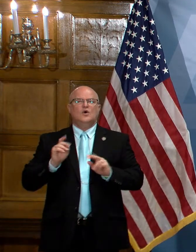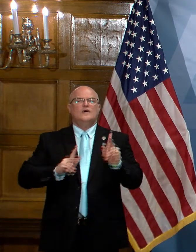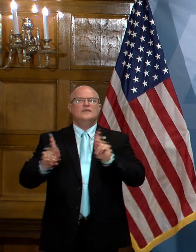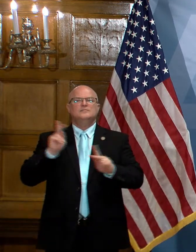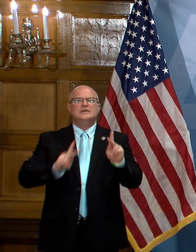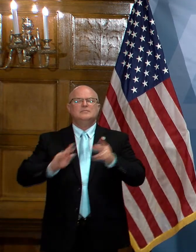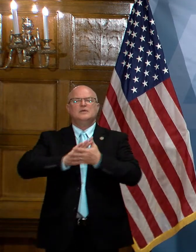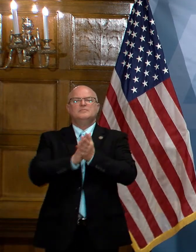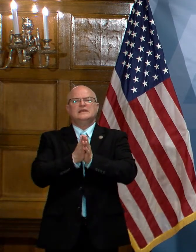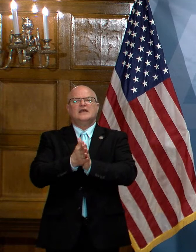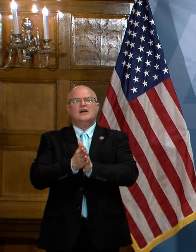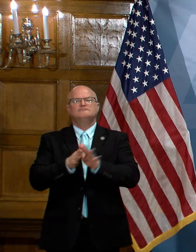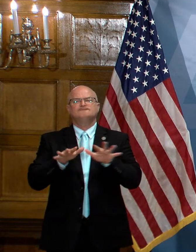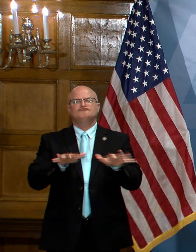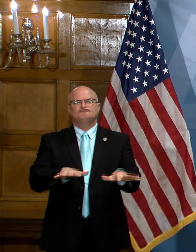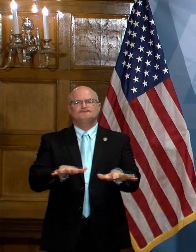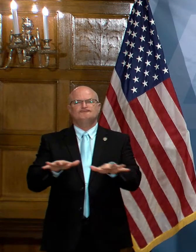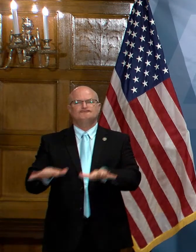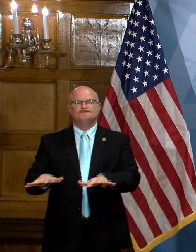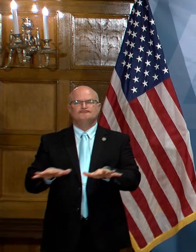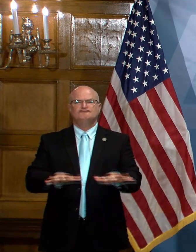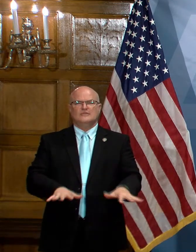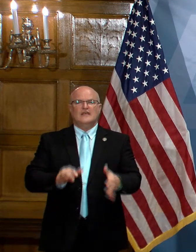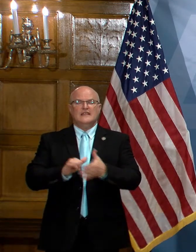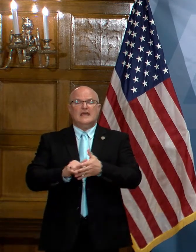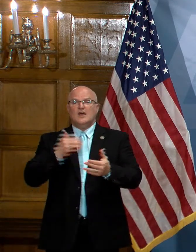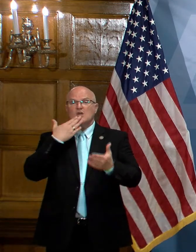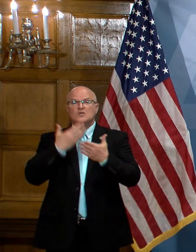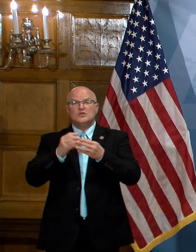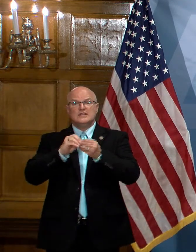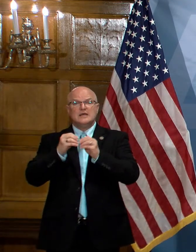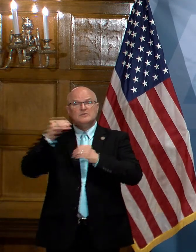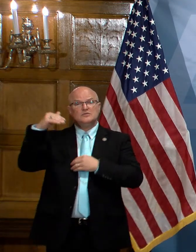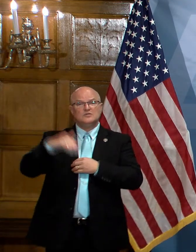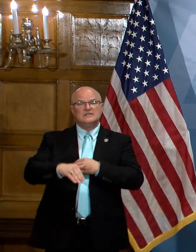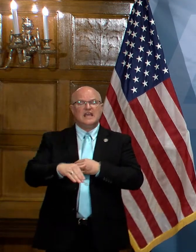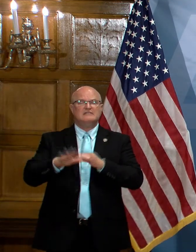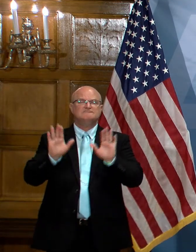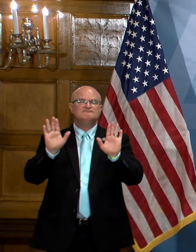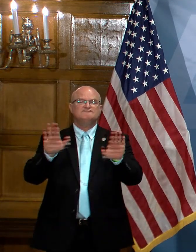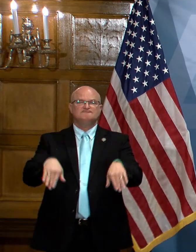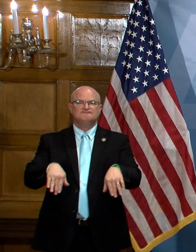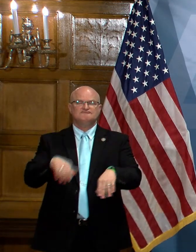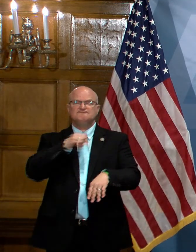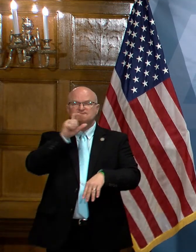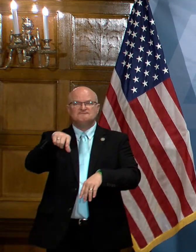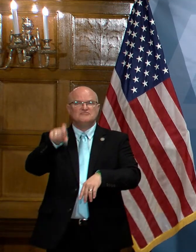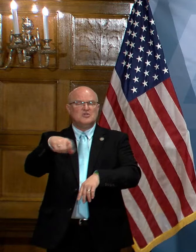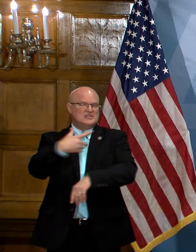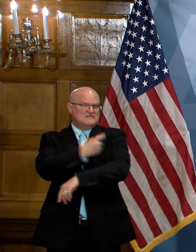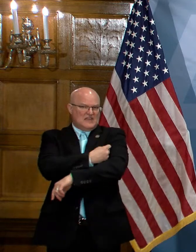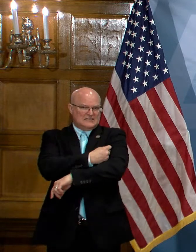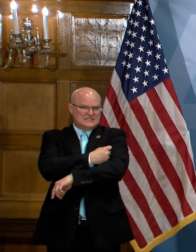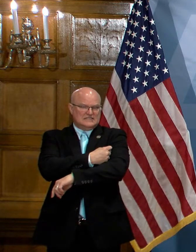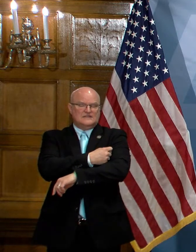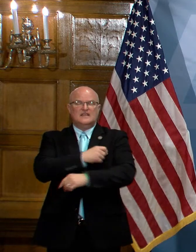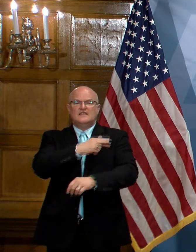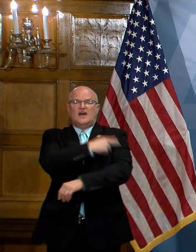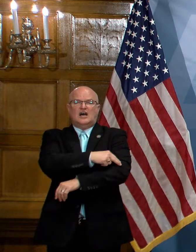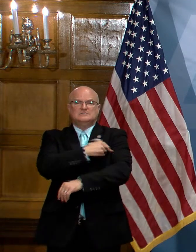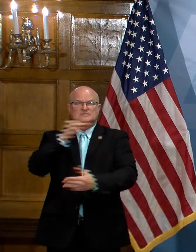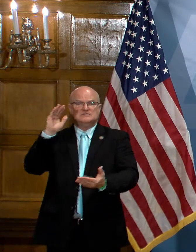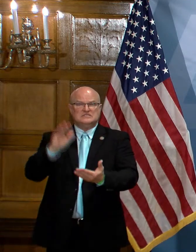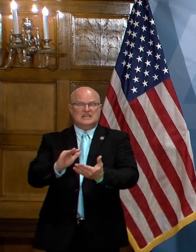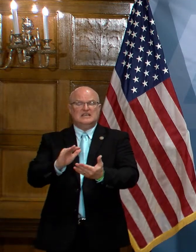the public has become somewhat complacent with the fact that we've had such good numbers, that we're seeing less cases, less hospitalizations, certainly